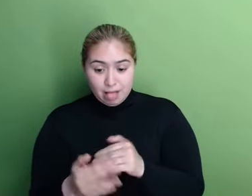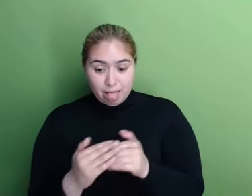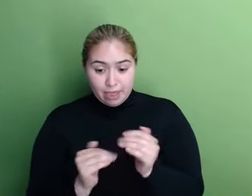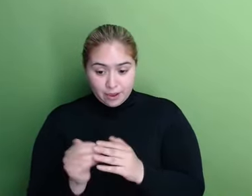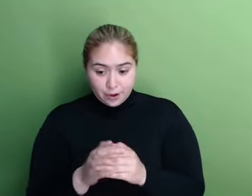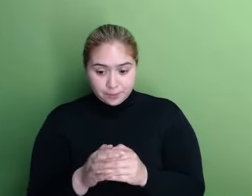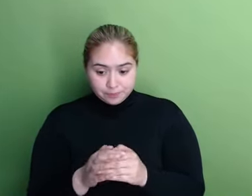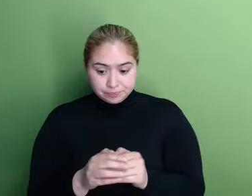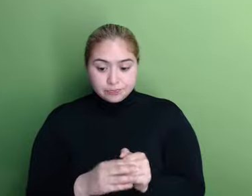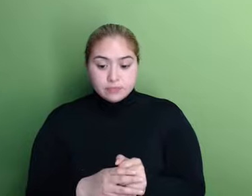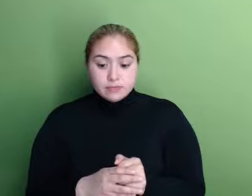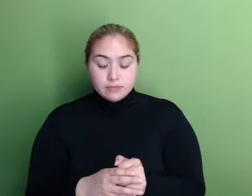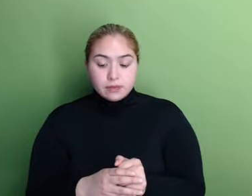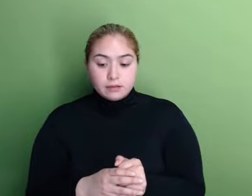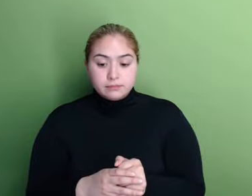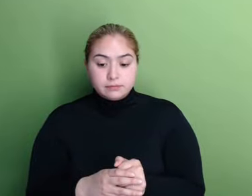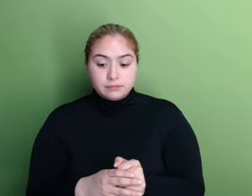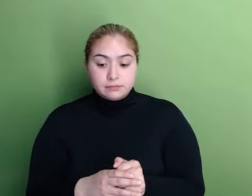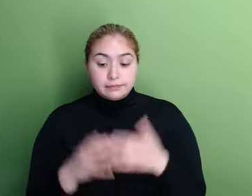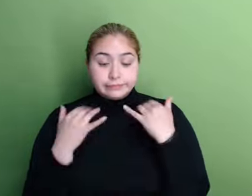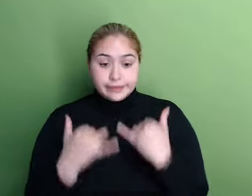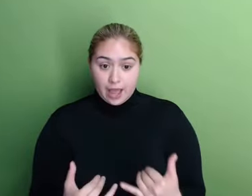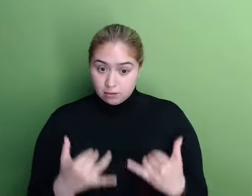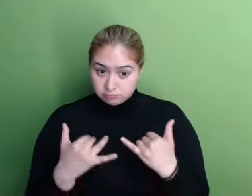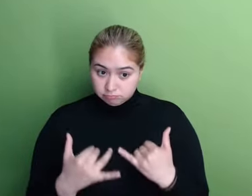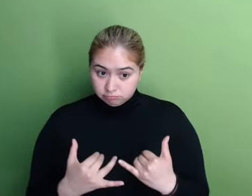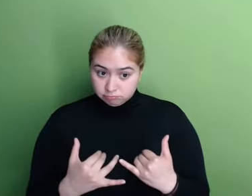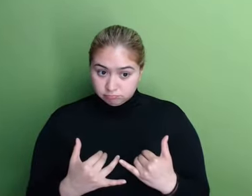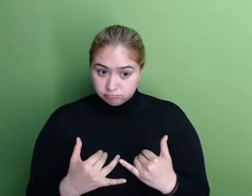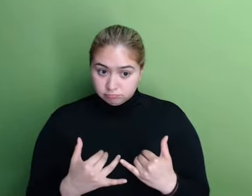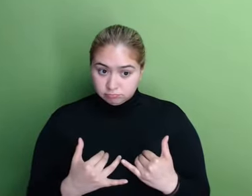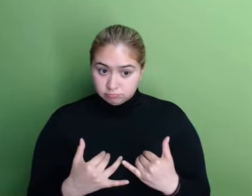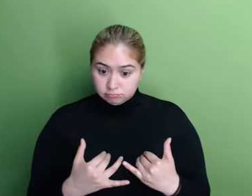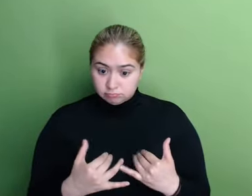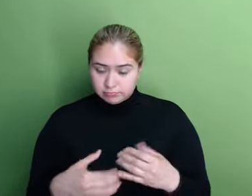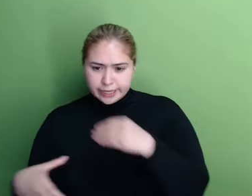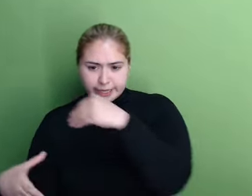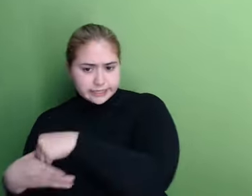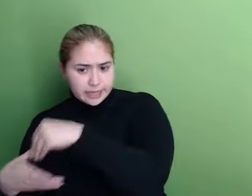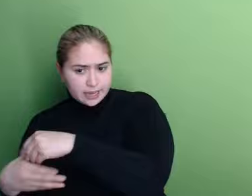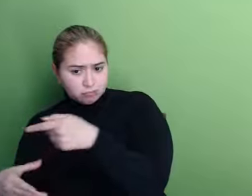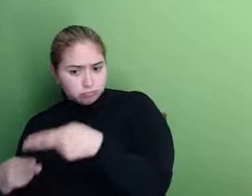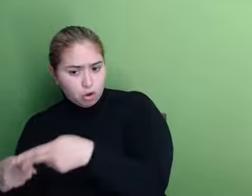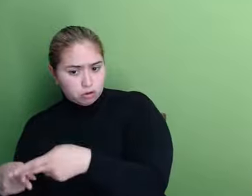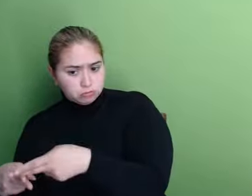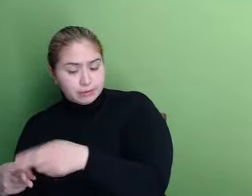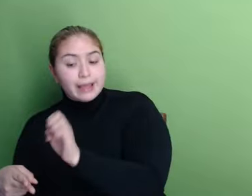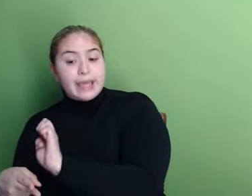sure one person has a piece of clay. Now, what was the name of the layer inside? The endo, and the